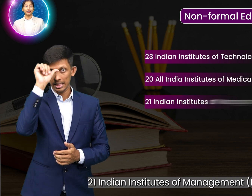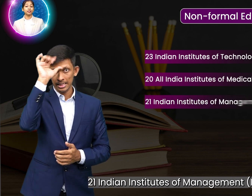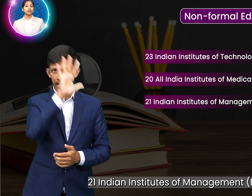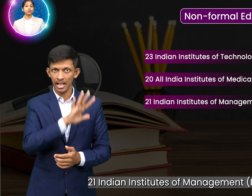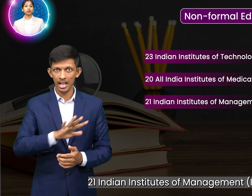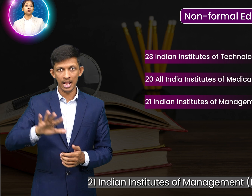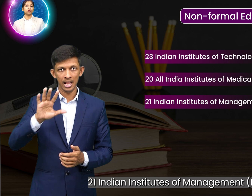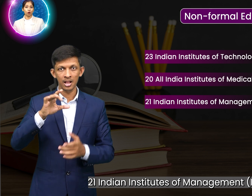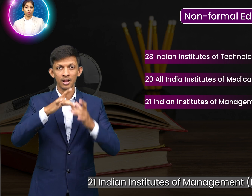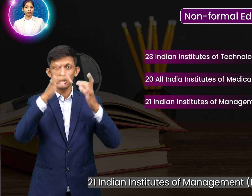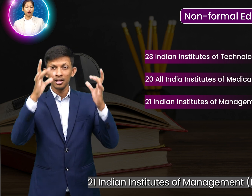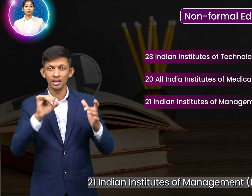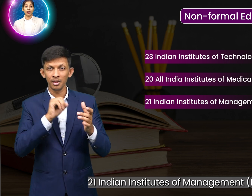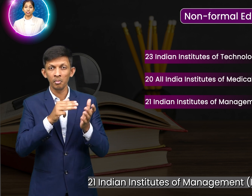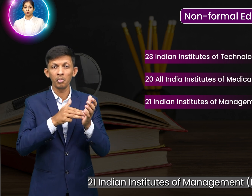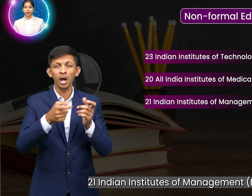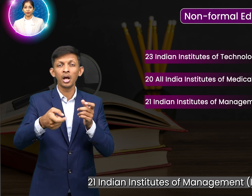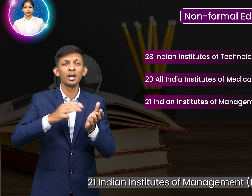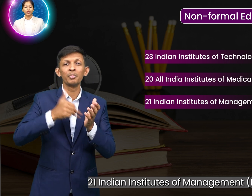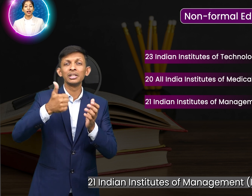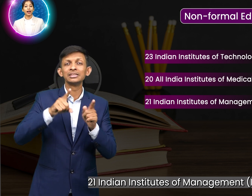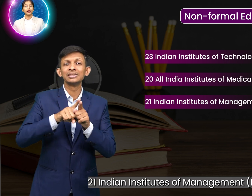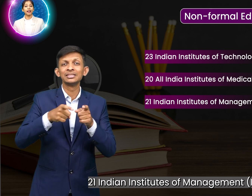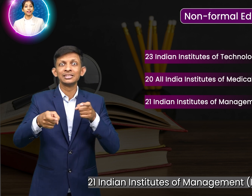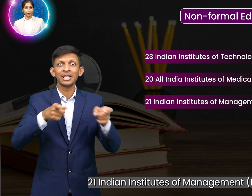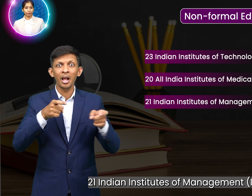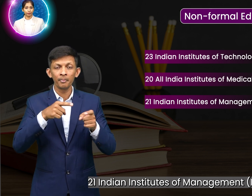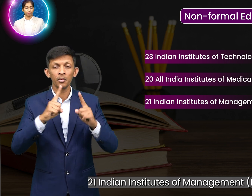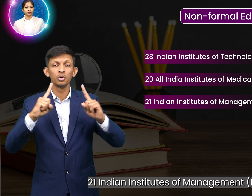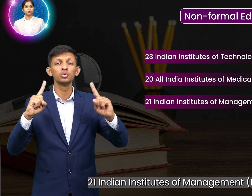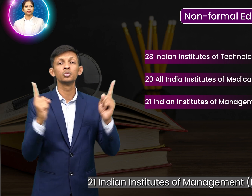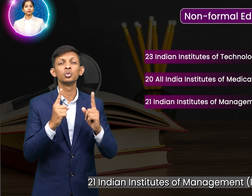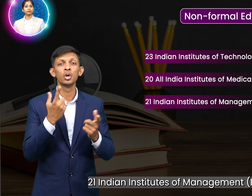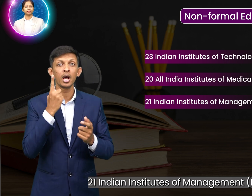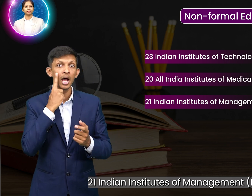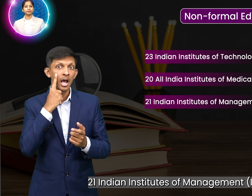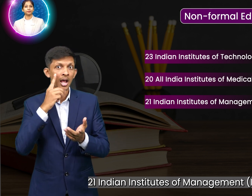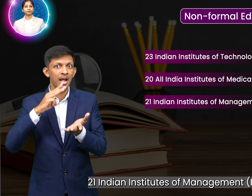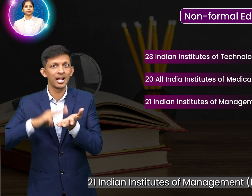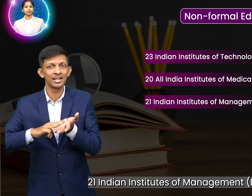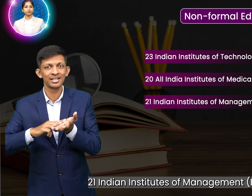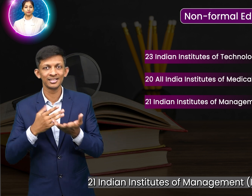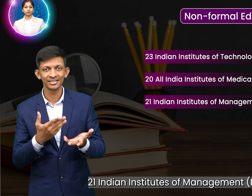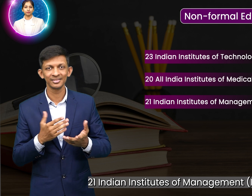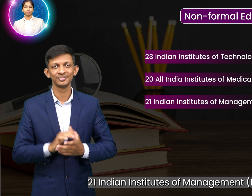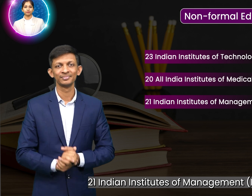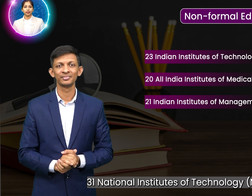21 Indian Institutes of Management (IIM),